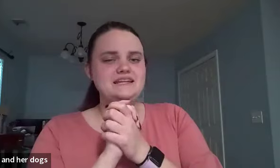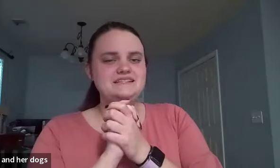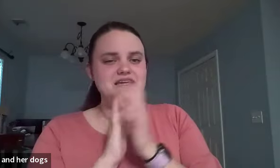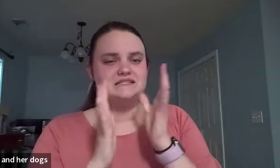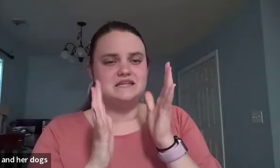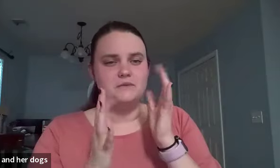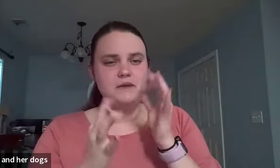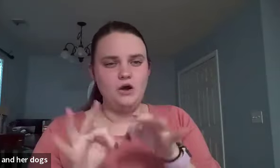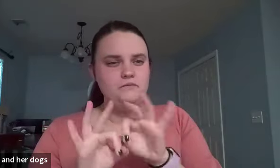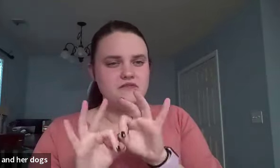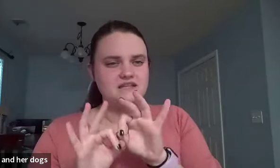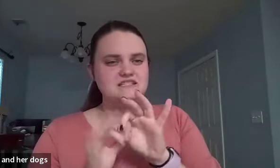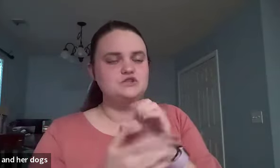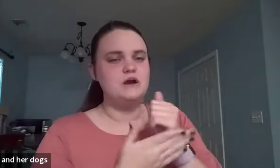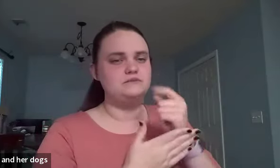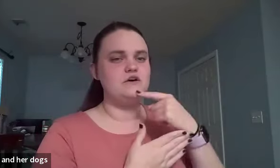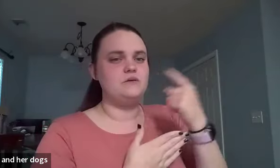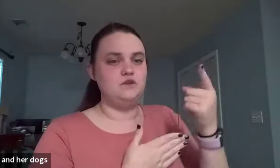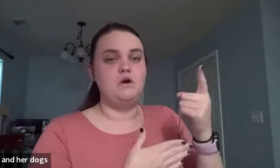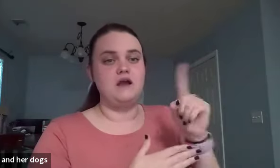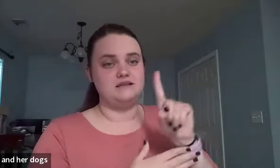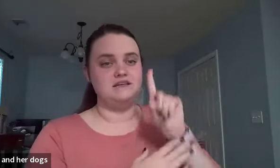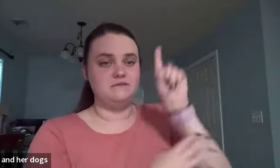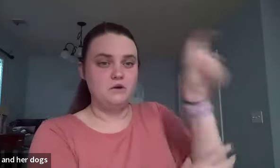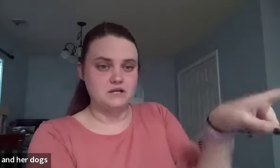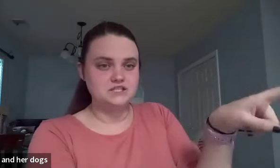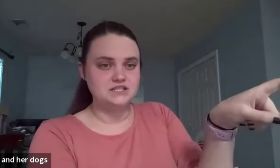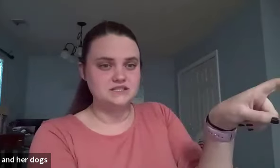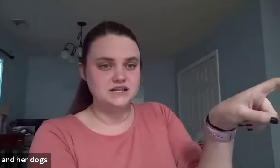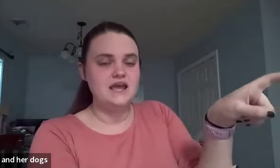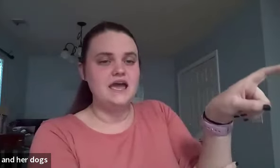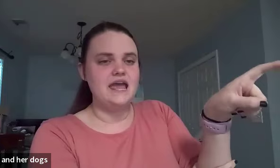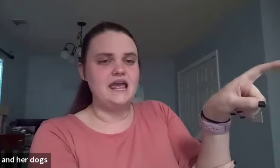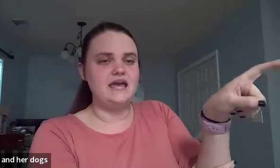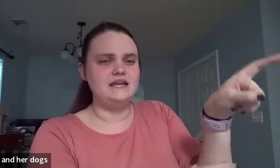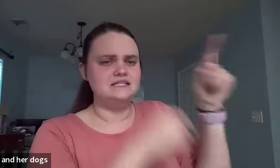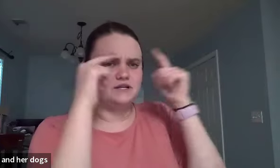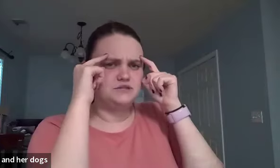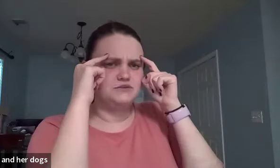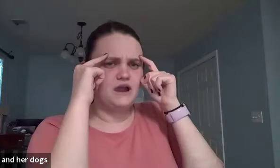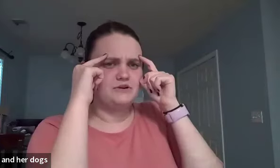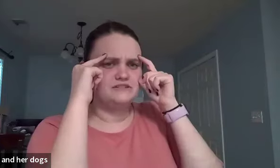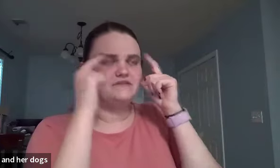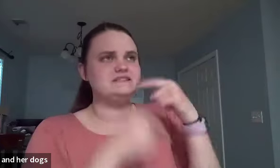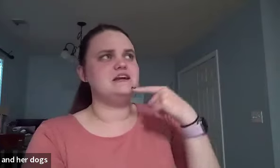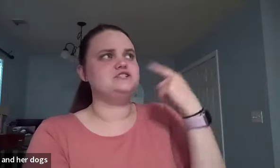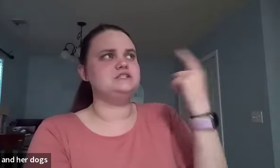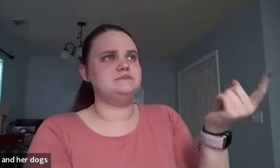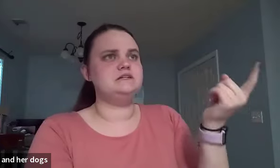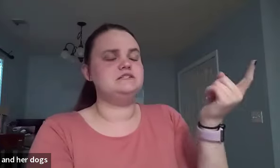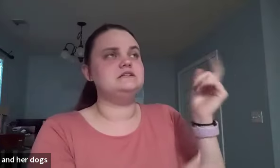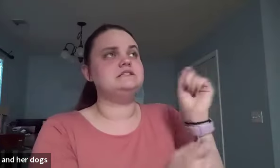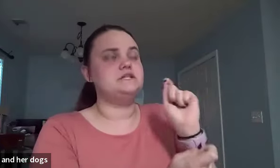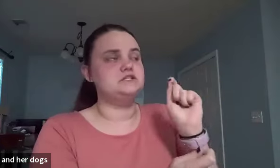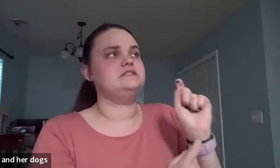it does help. That's to help tell them you are asking them a question. And especially with your eyebrows down, that's actually especially